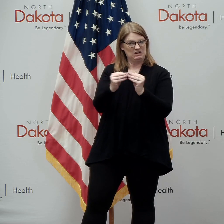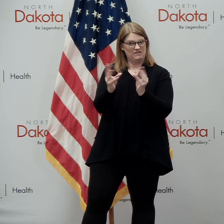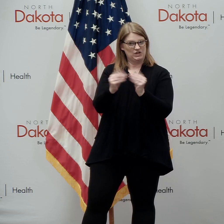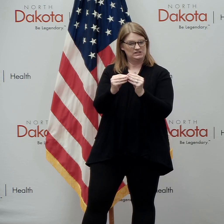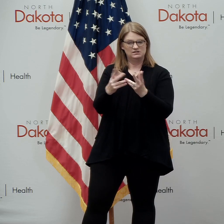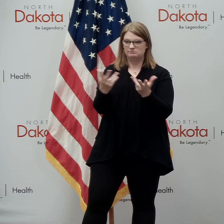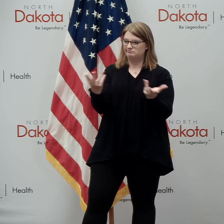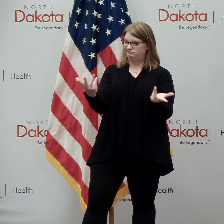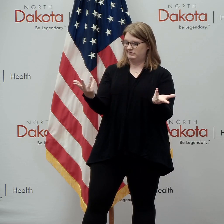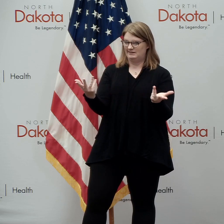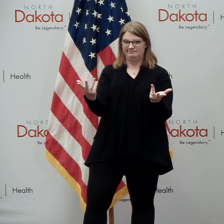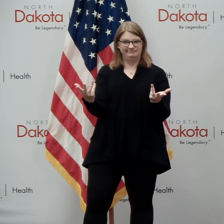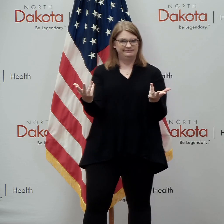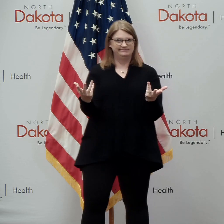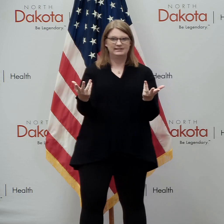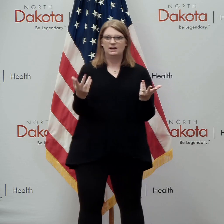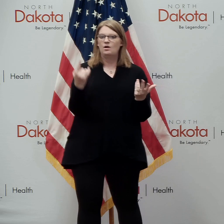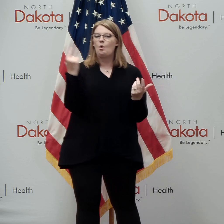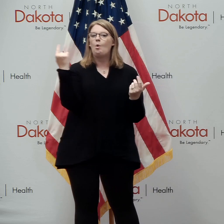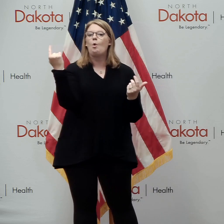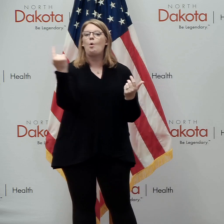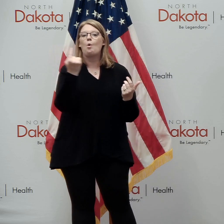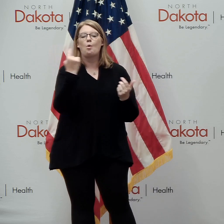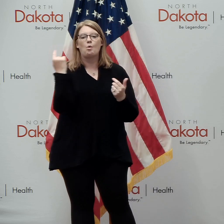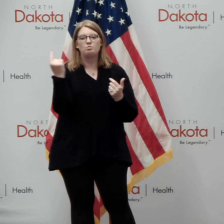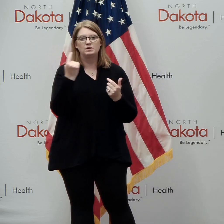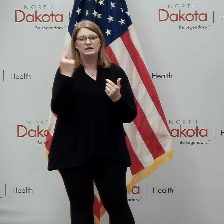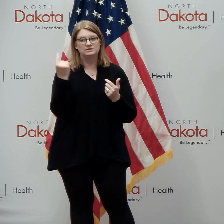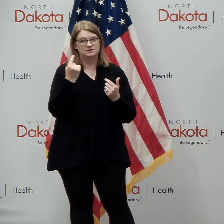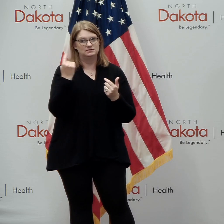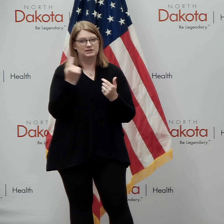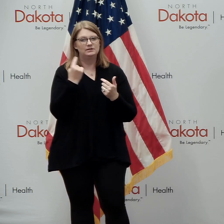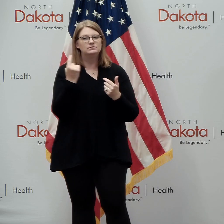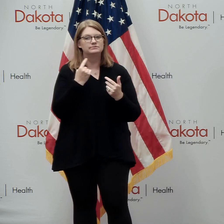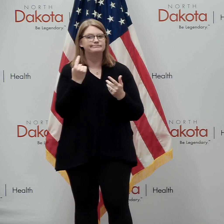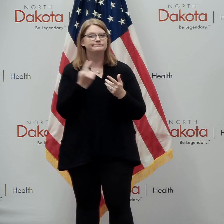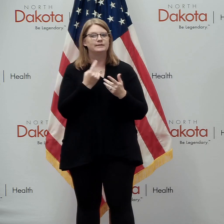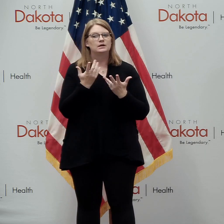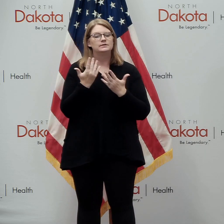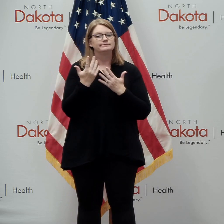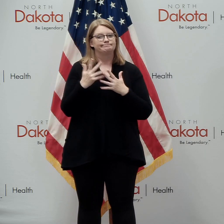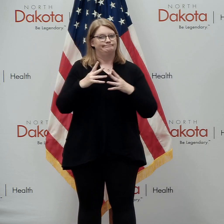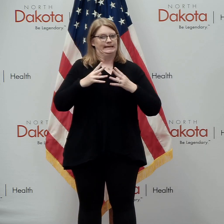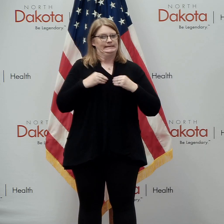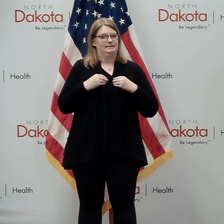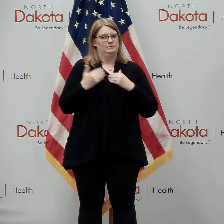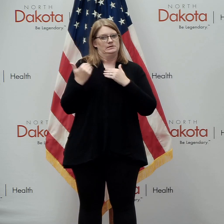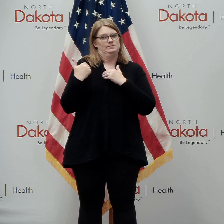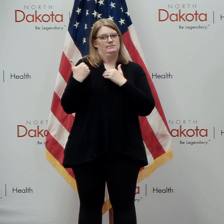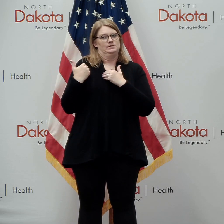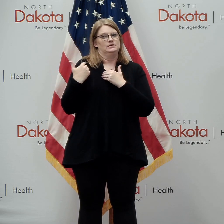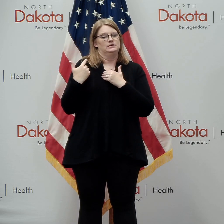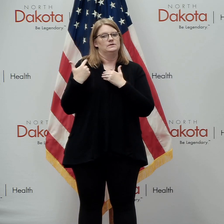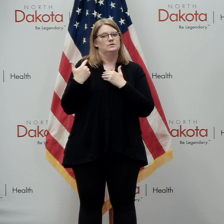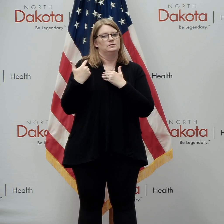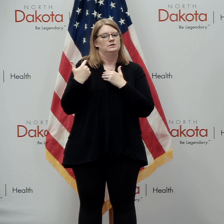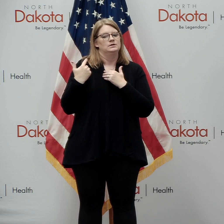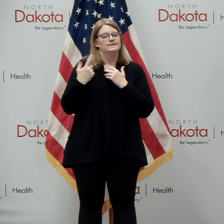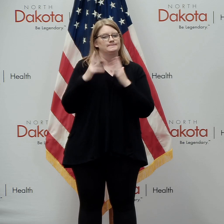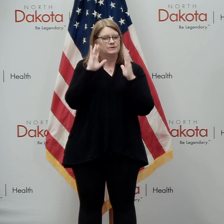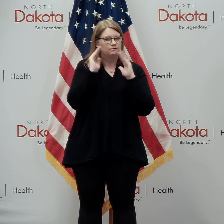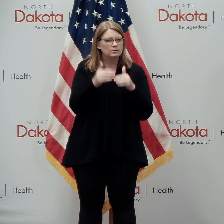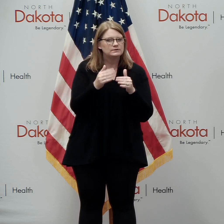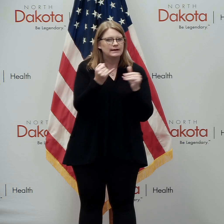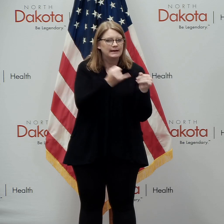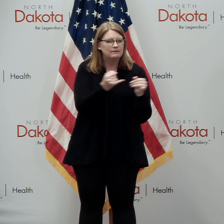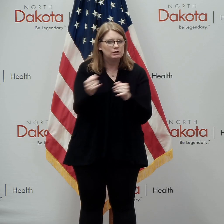we have all along, that we would always reserve the right to start moving away from an entire state to individual